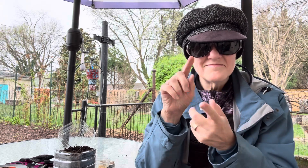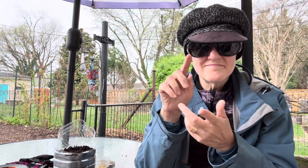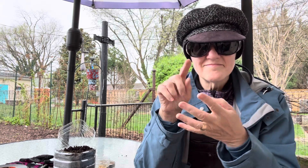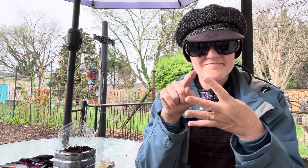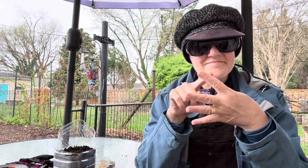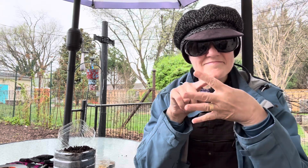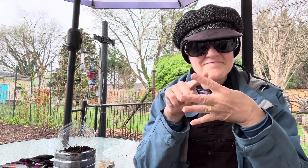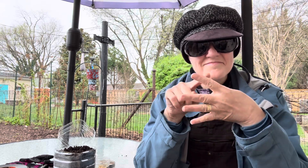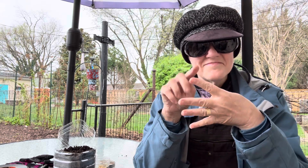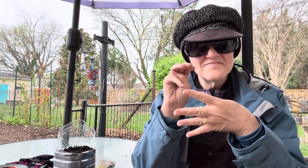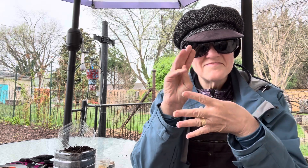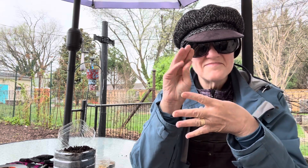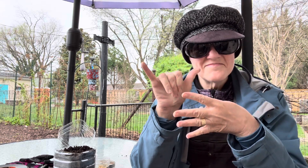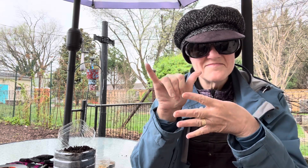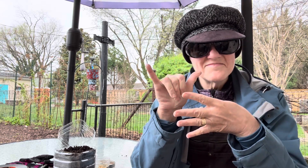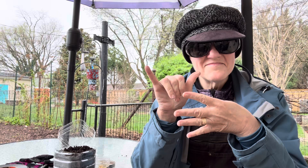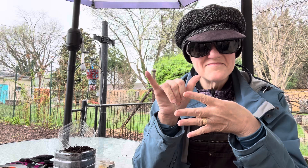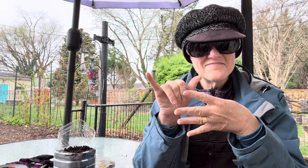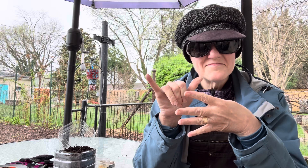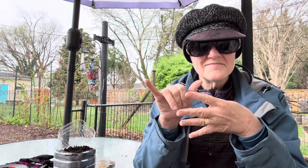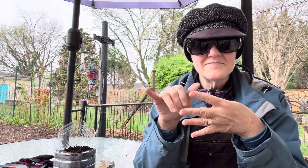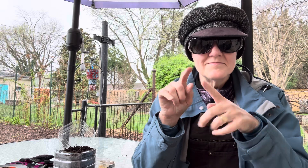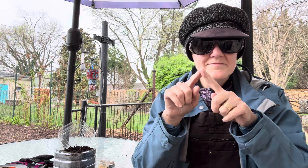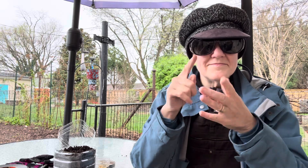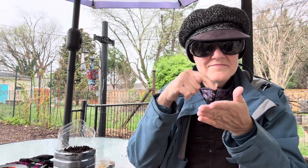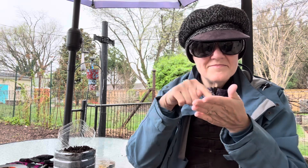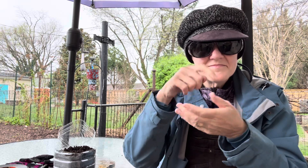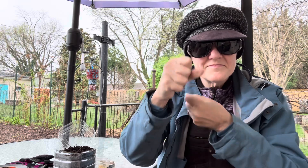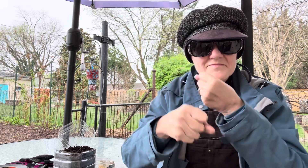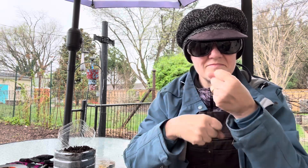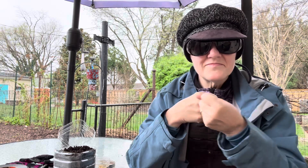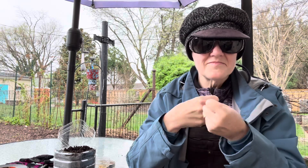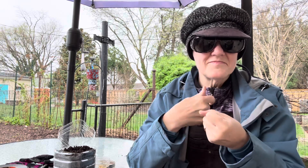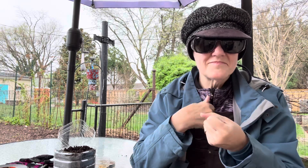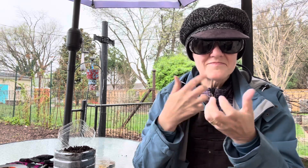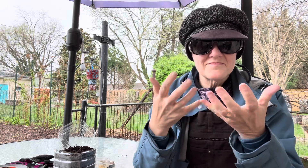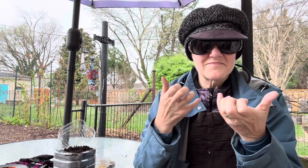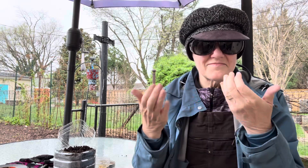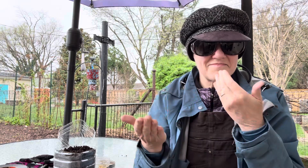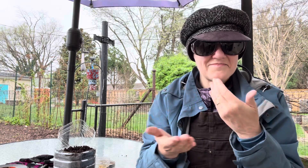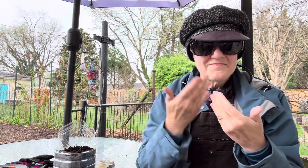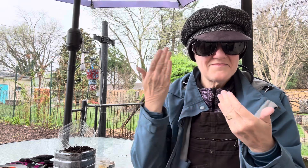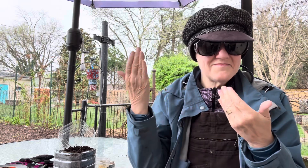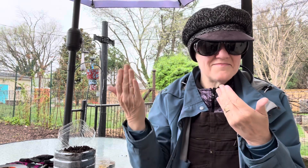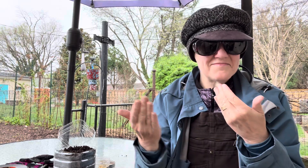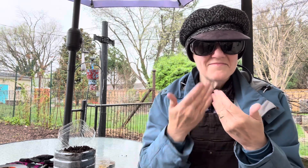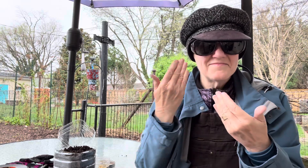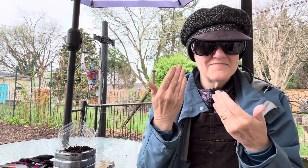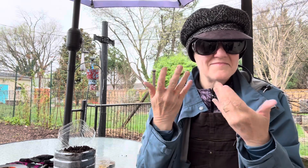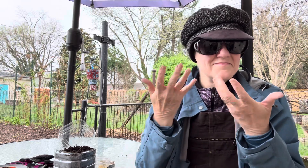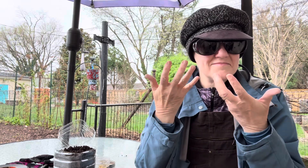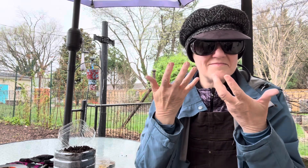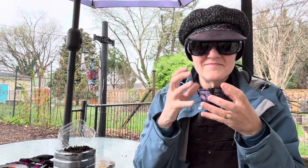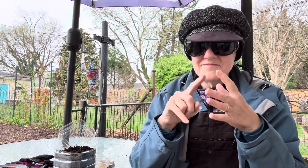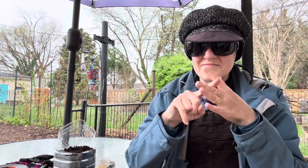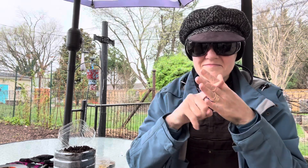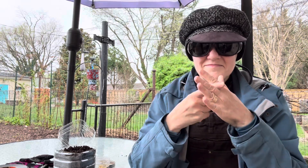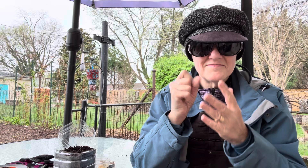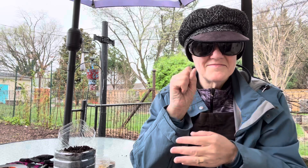And let them keep growing until I harden them off at the beginning of May. But this year I want to do something easy.